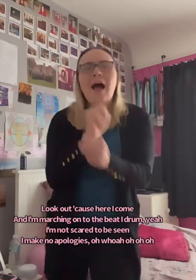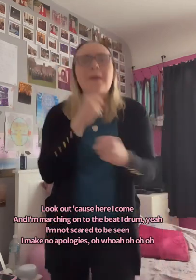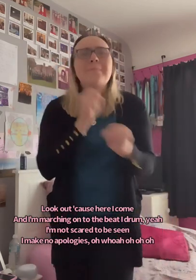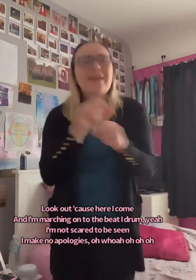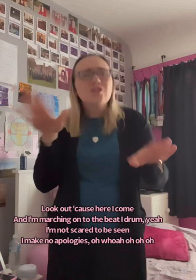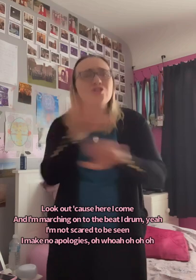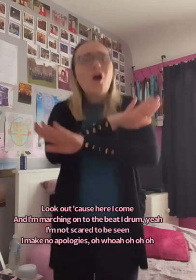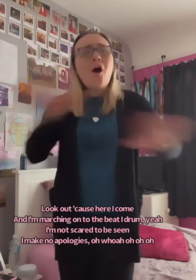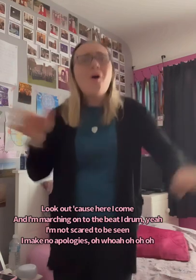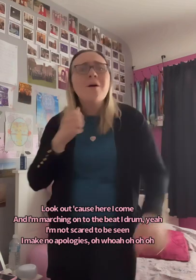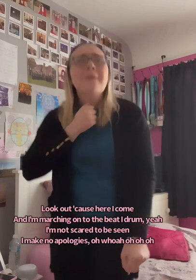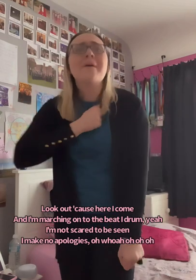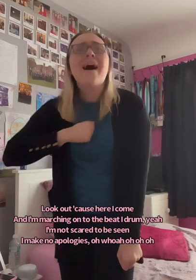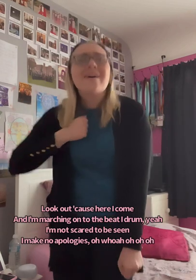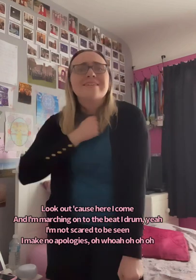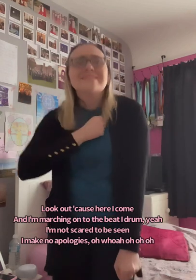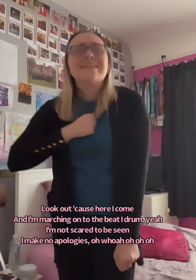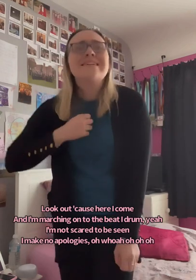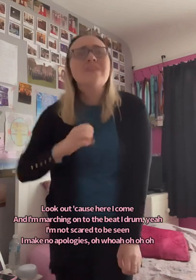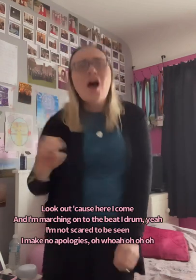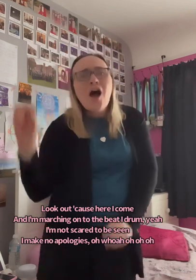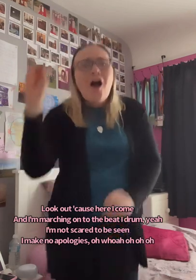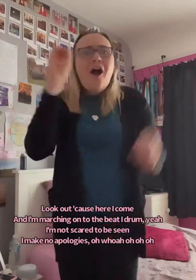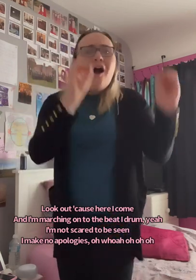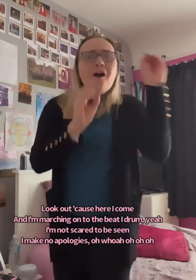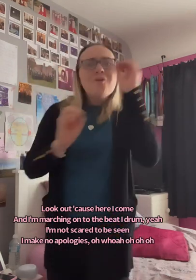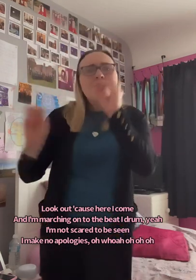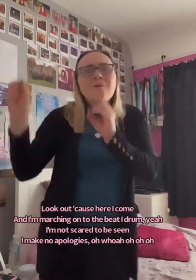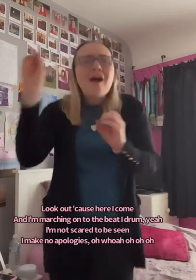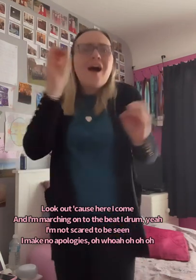I make no apologies. Oh,